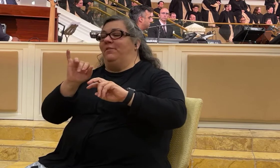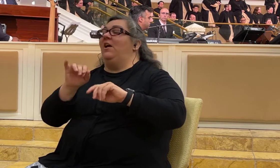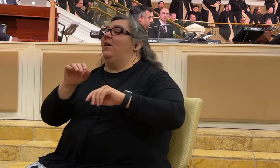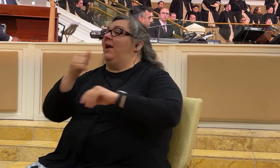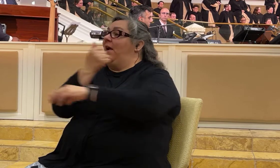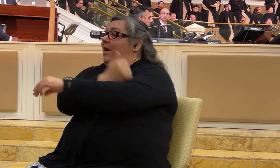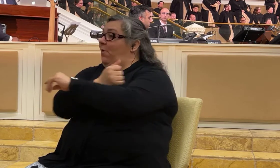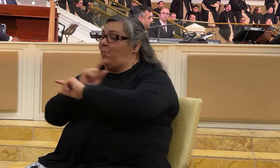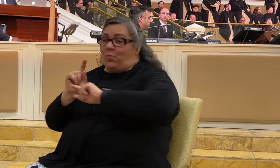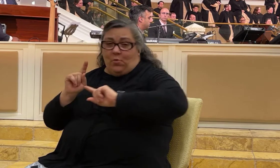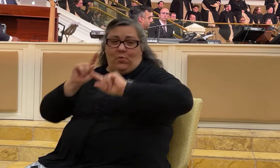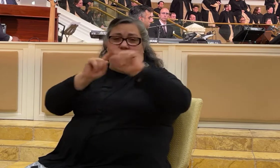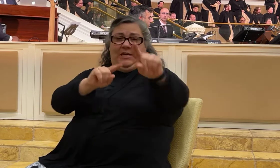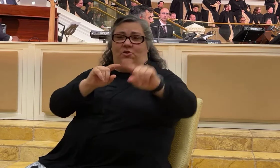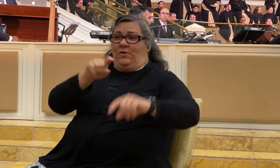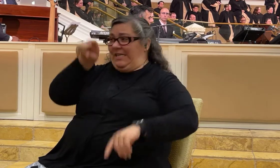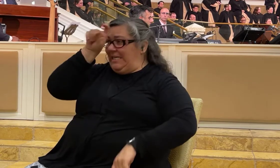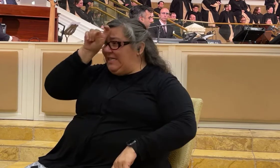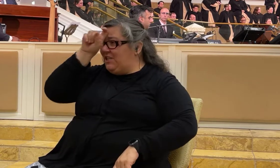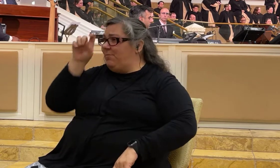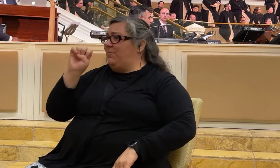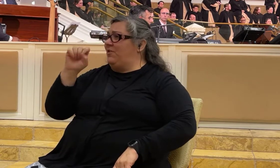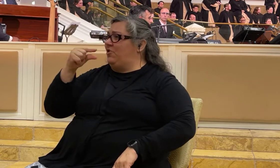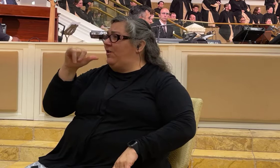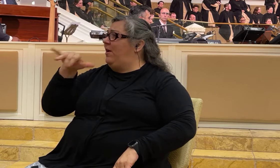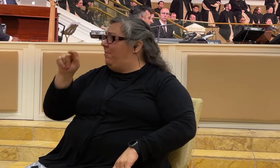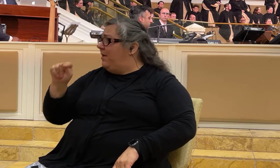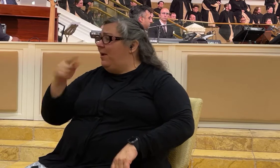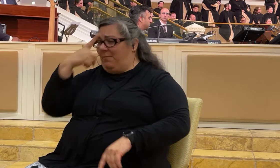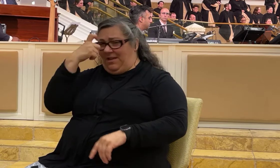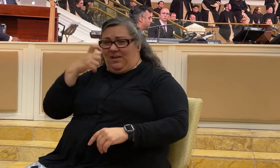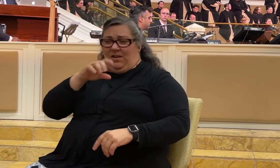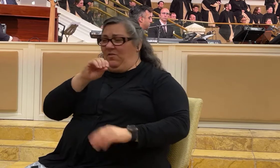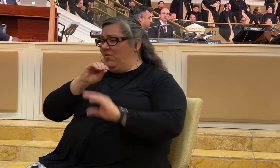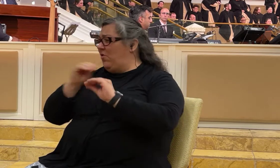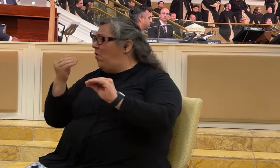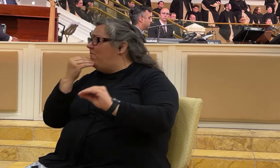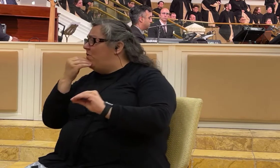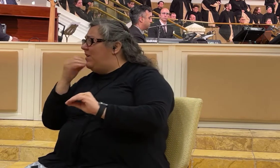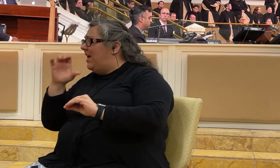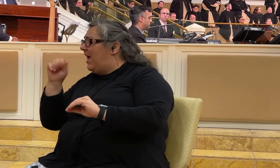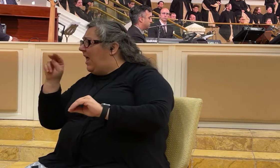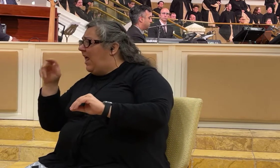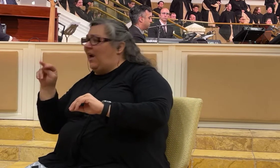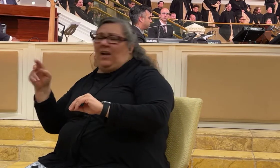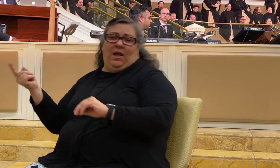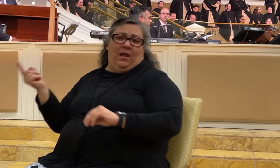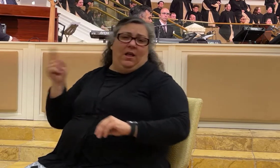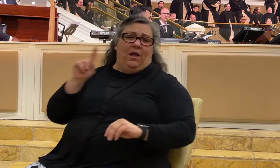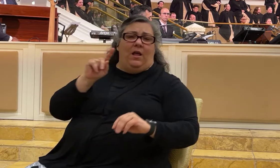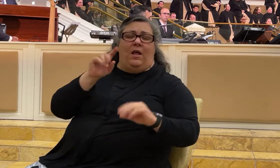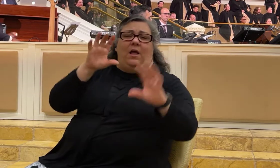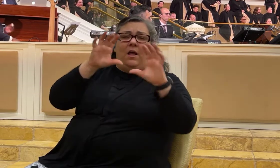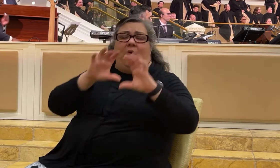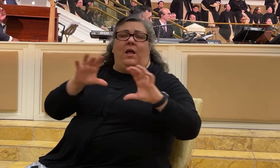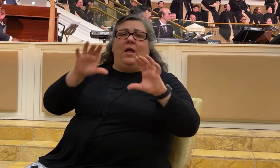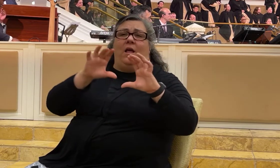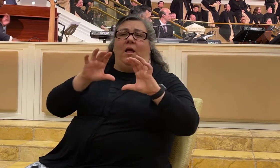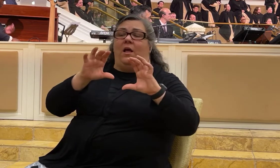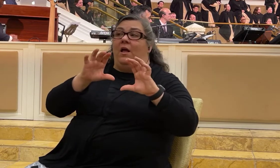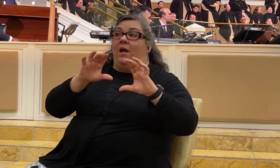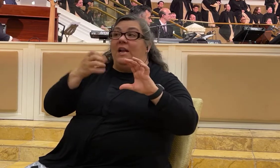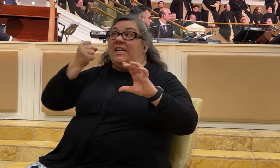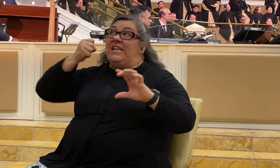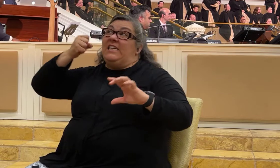Egypt because of the famine in Canaan, when you look at that, you try to find out, did he